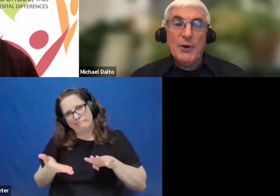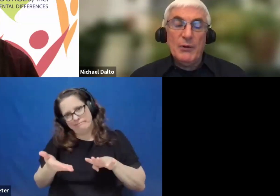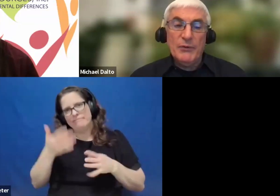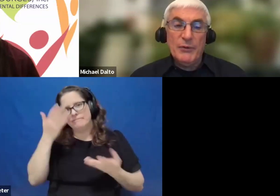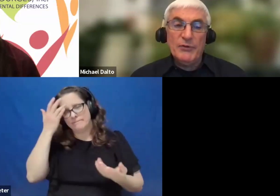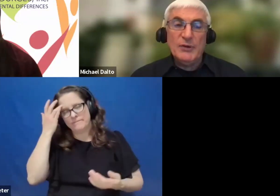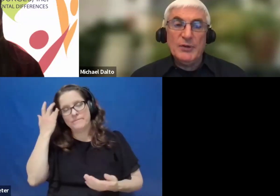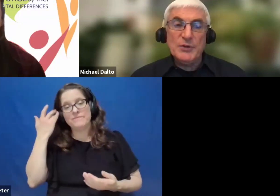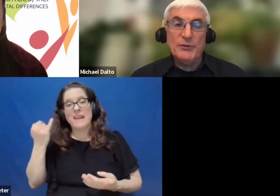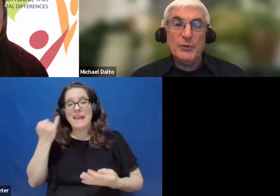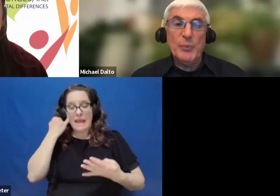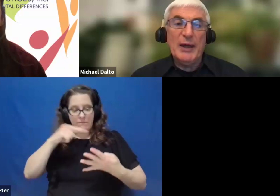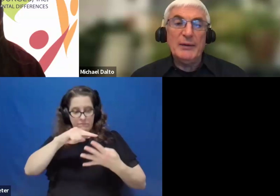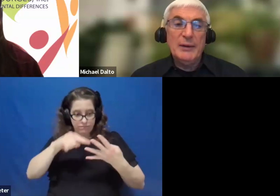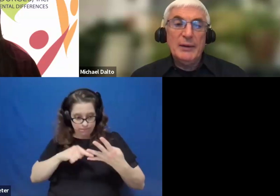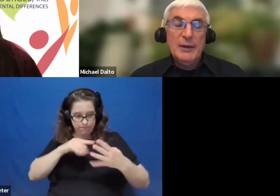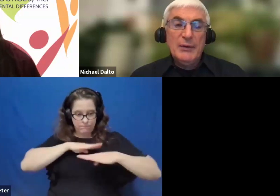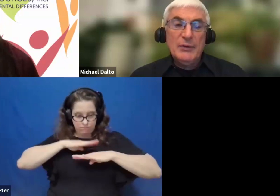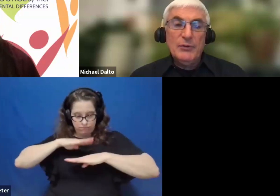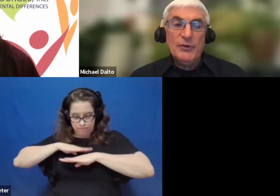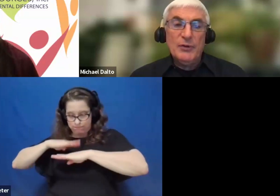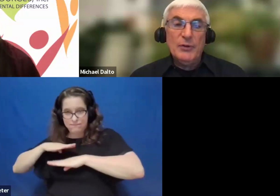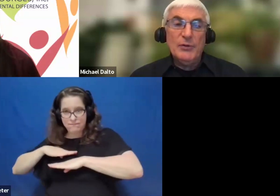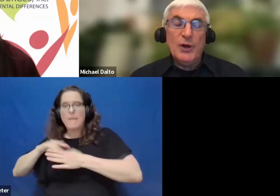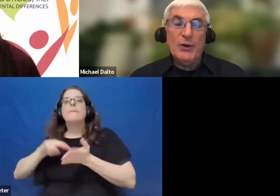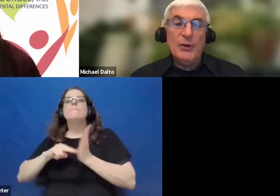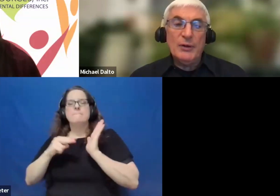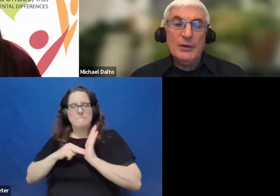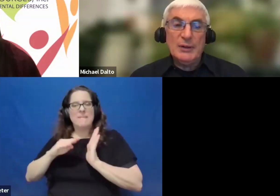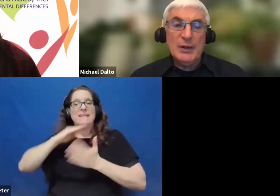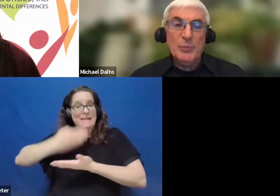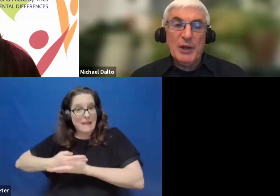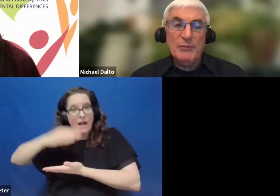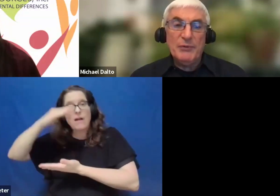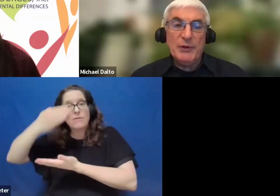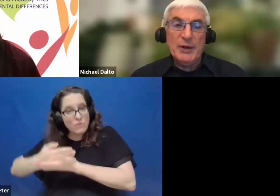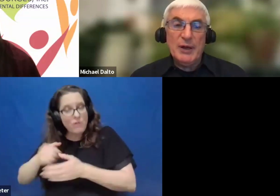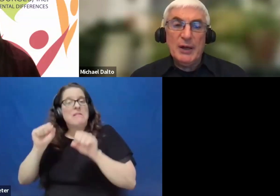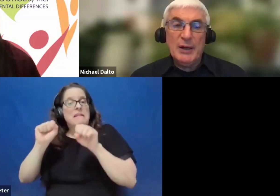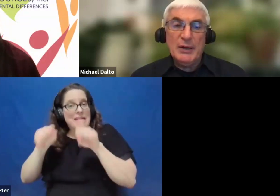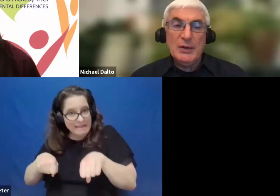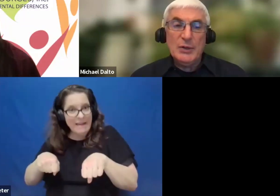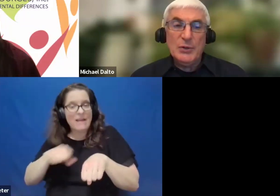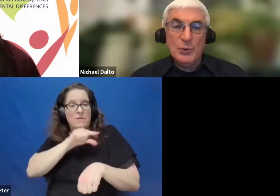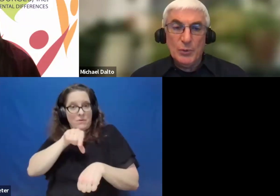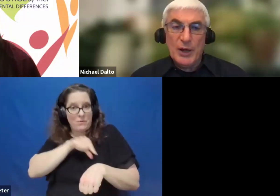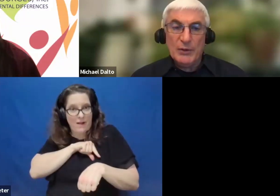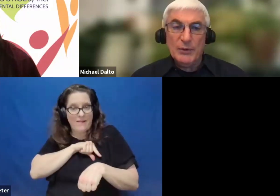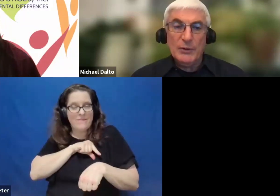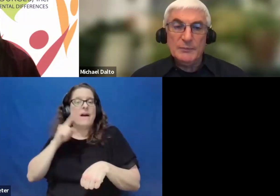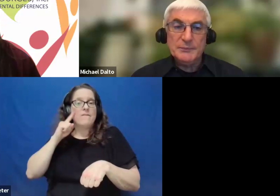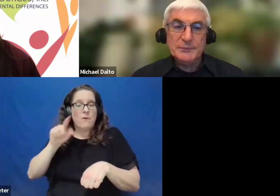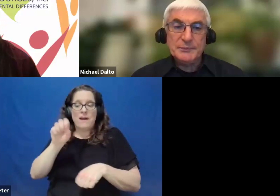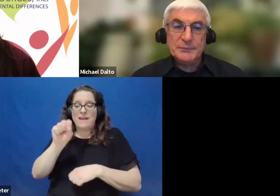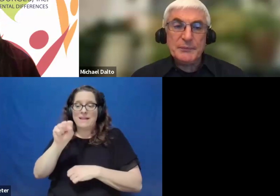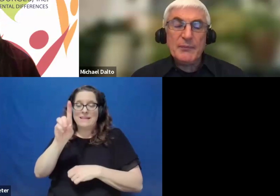If all of those conditions are met, then your son or your daughter can get a benefit on your